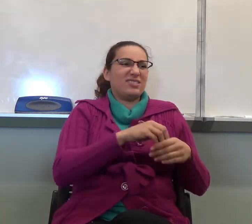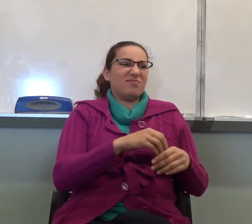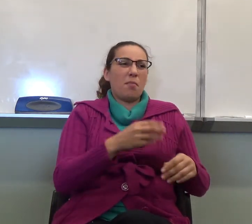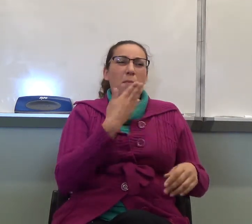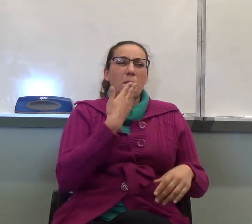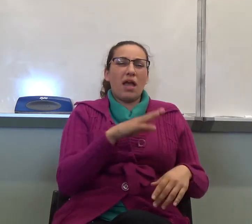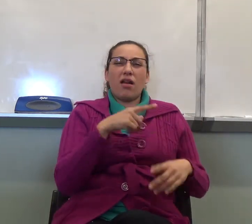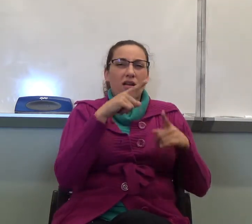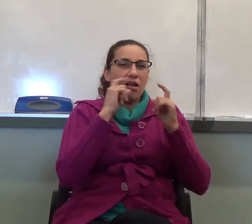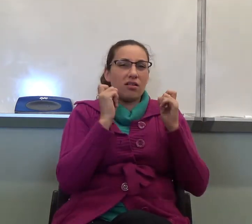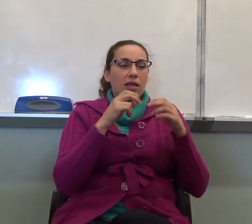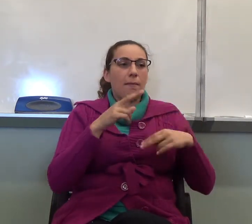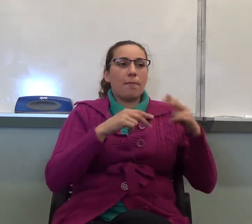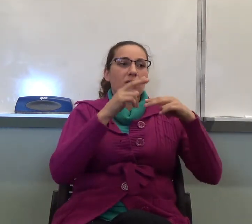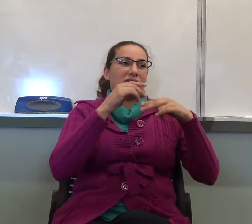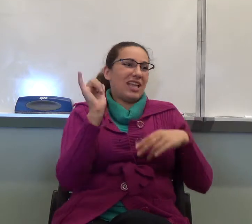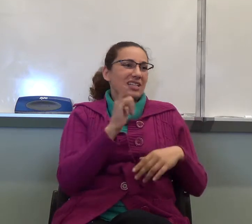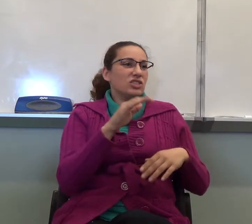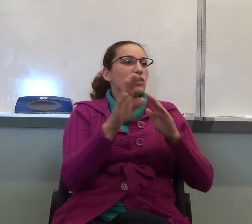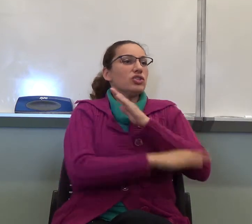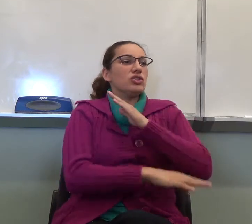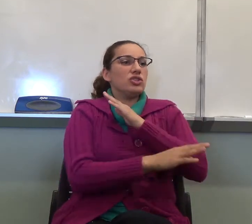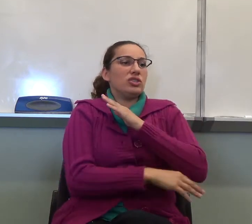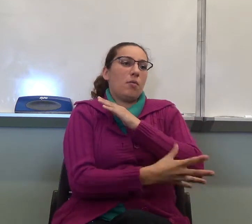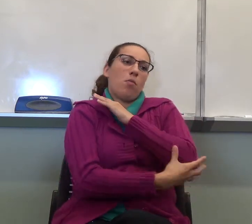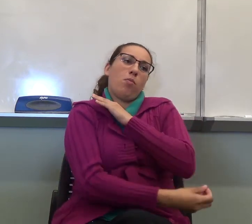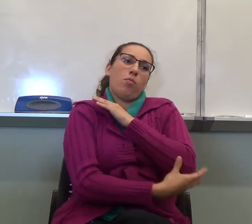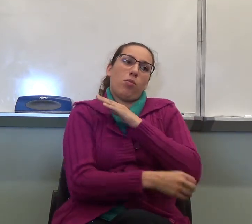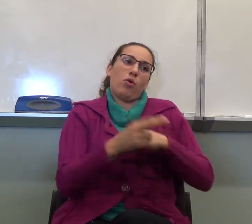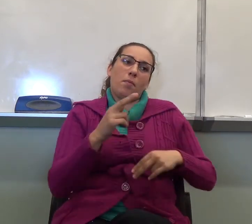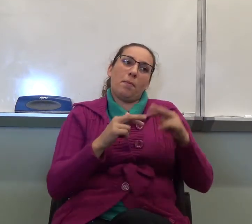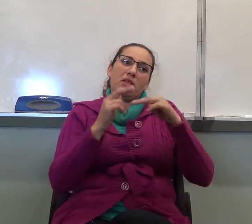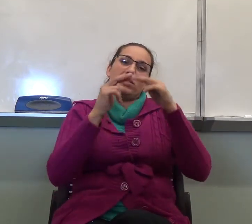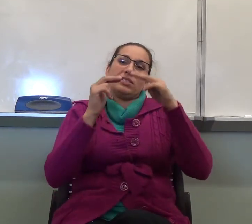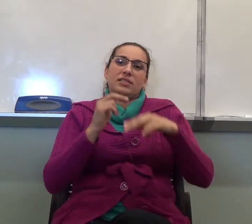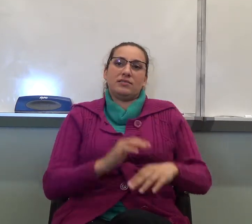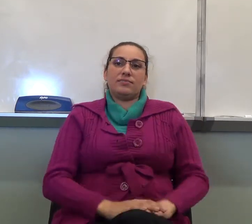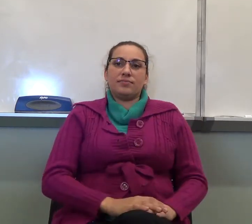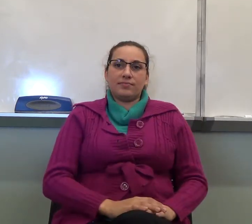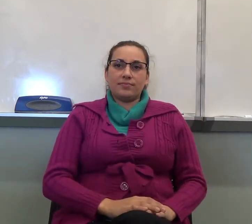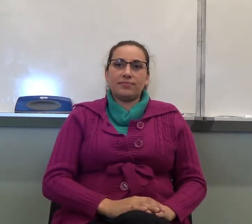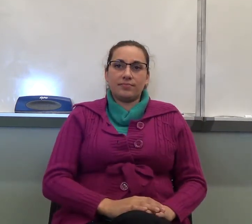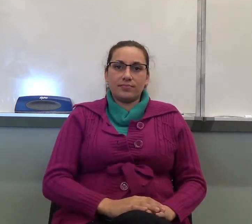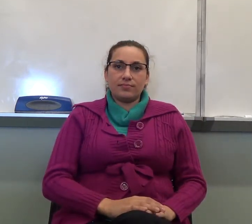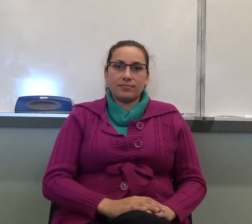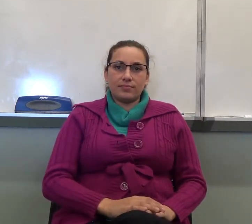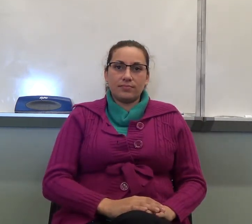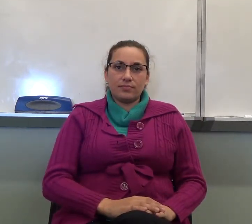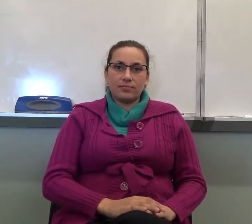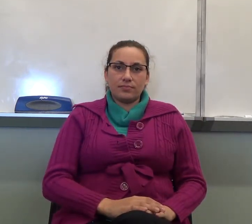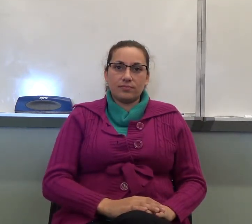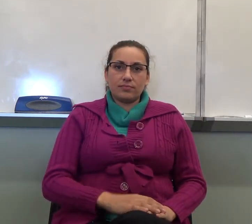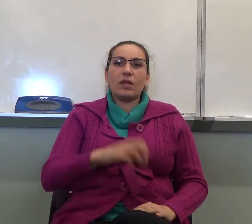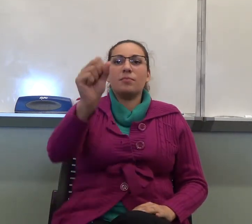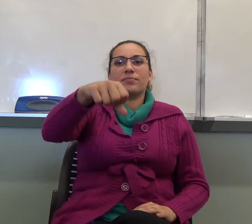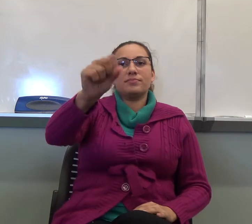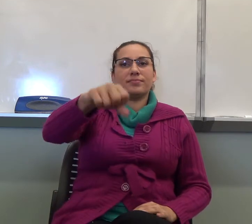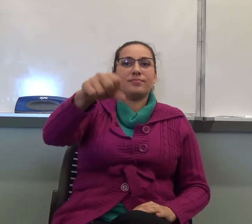Which gives rise to all sorts of little things that students like to remember, like minus a minus, plus a plus, and all